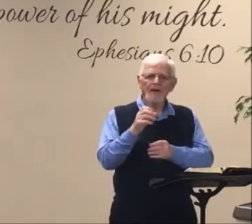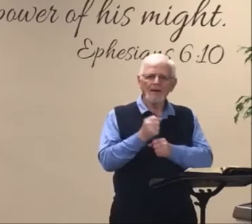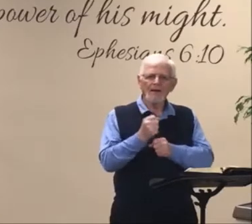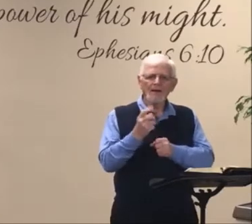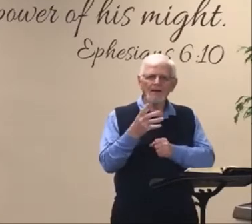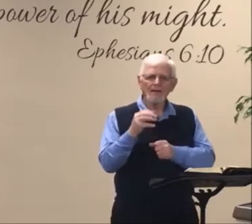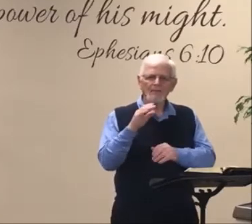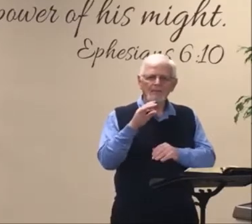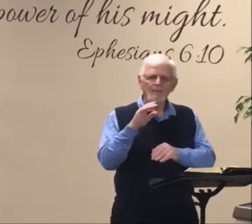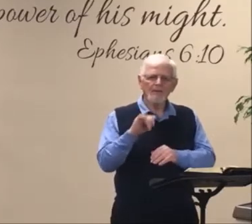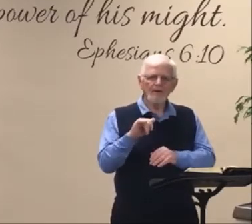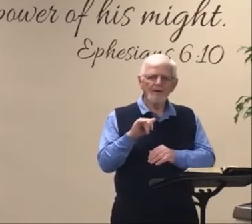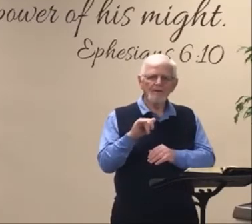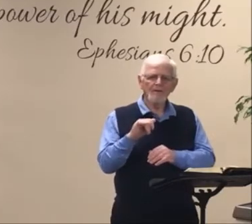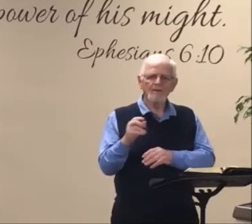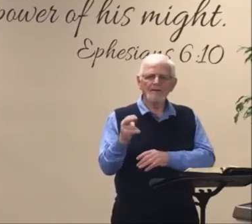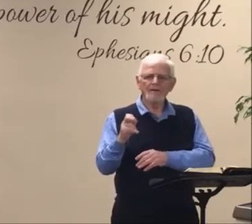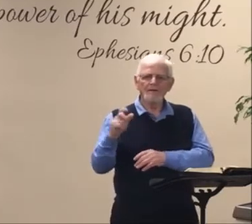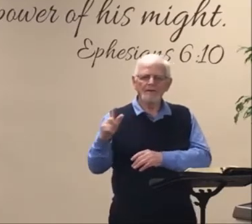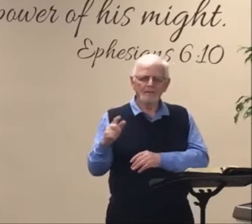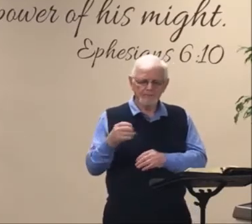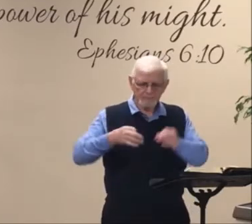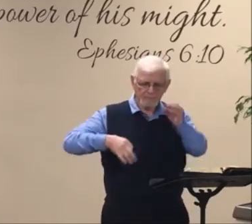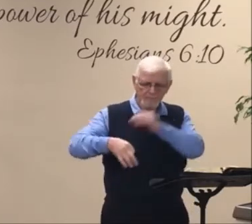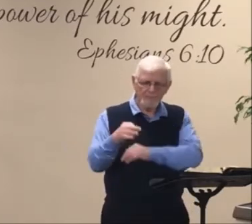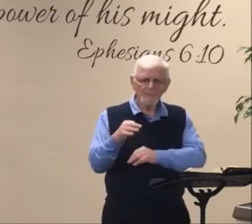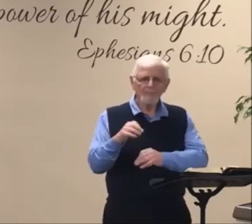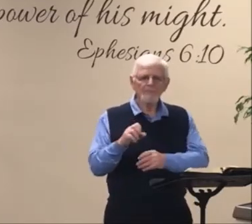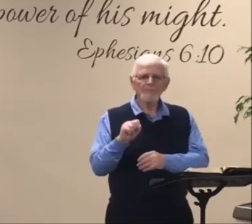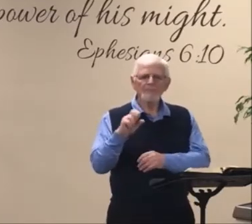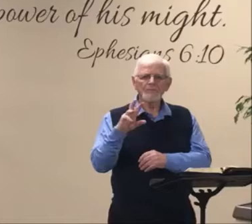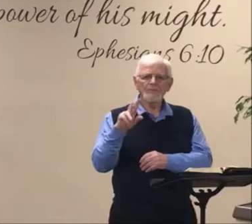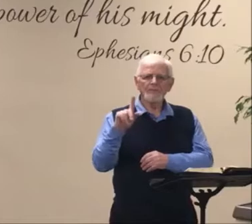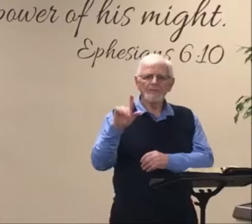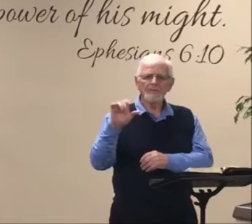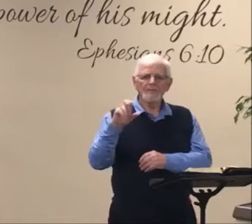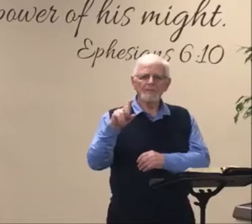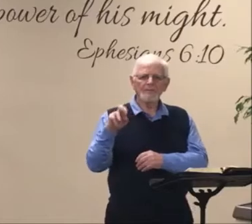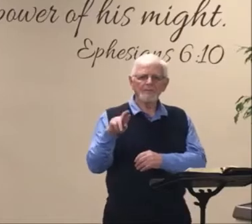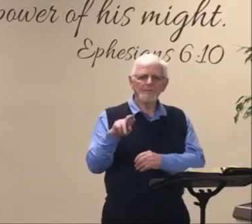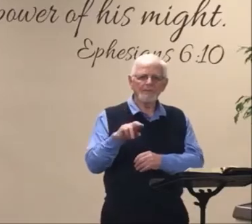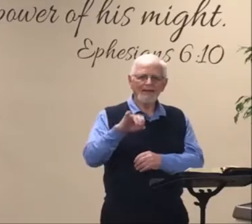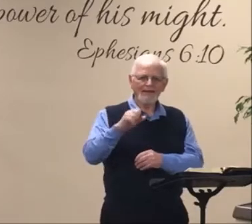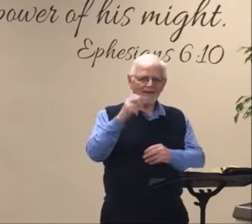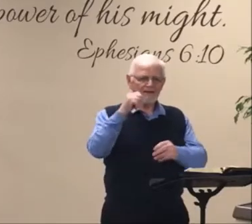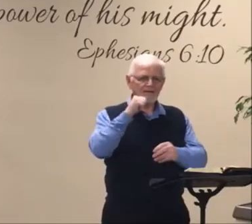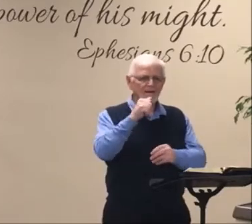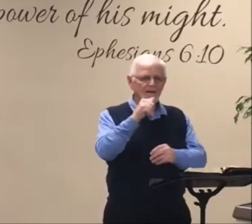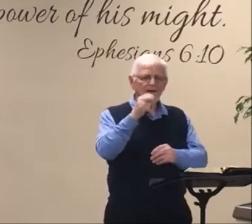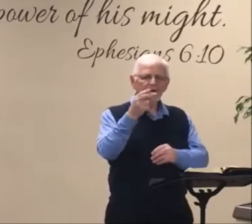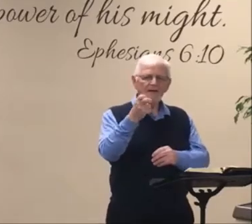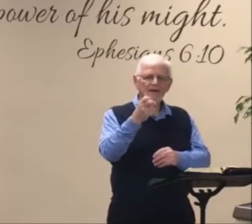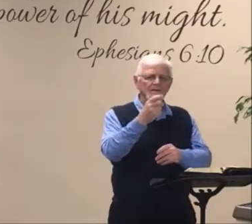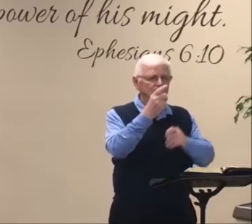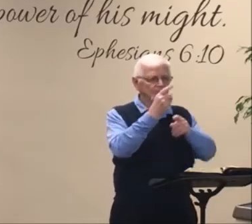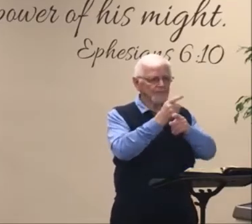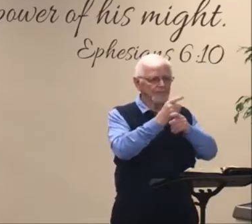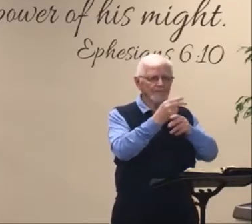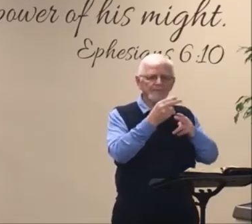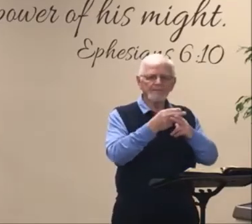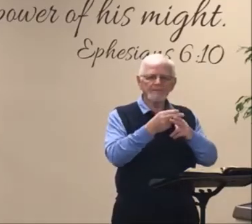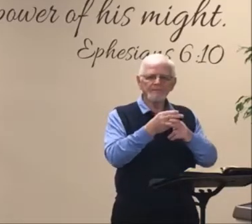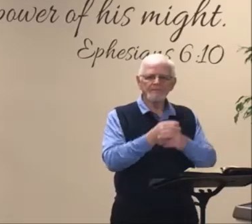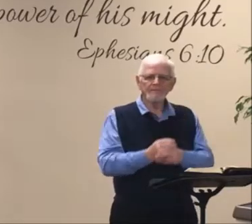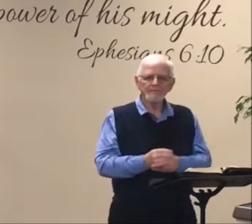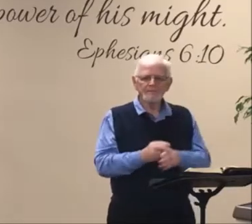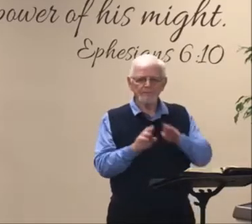him Deceiver or Supplanter. And then Esau later says, is not he rightly named? Talking about his brother. Doesn't he have the right name? He's